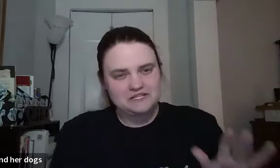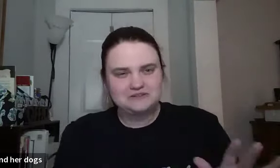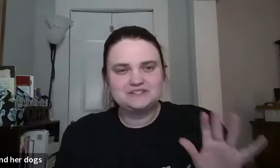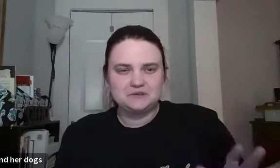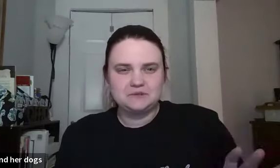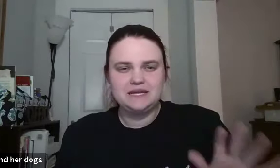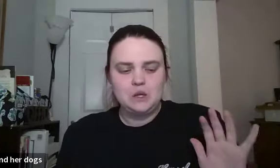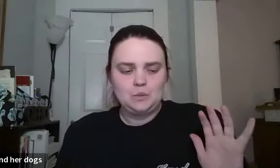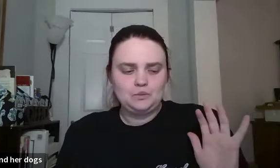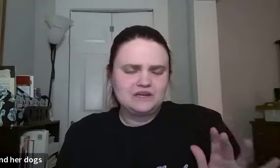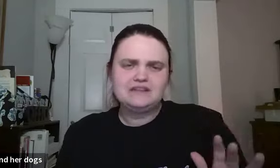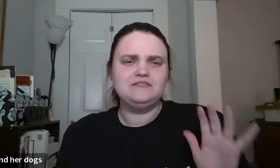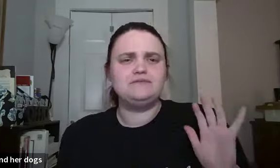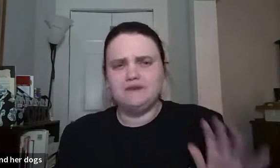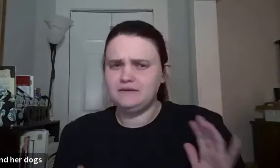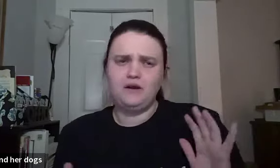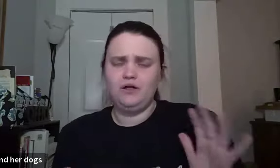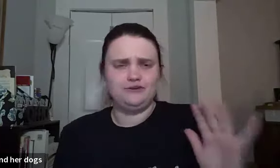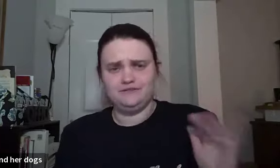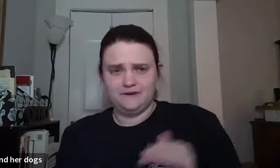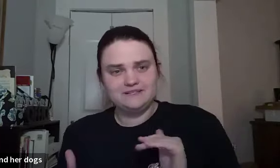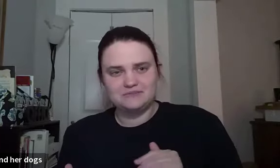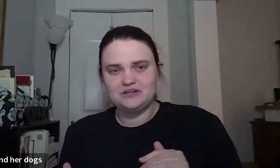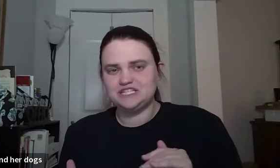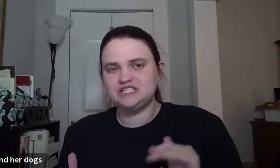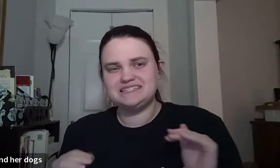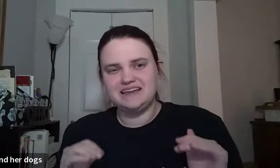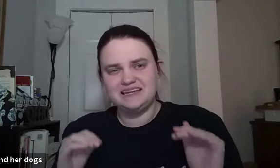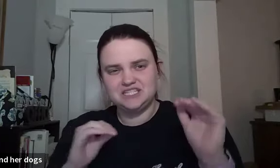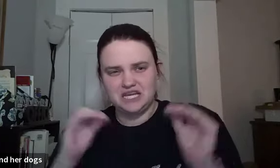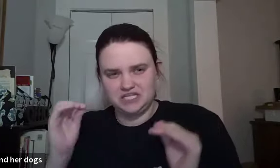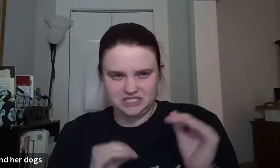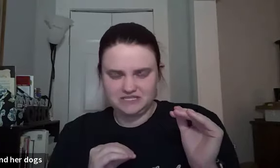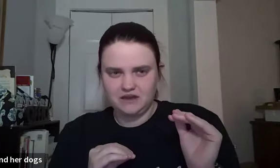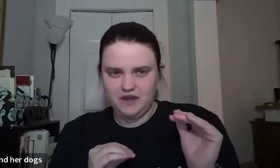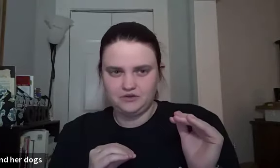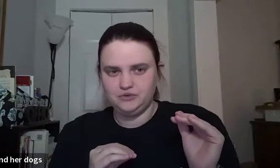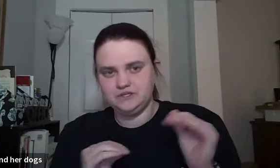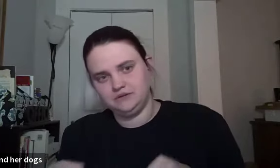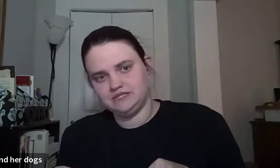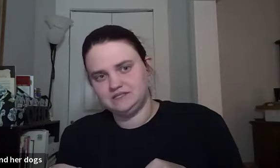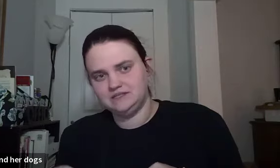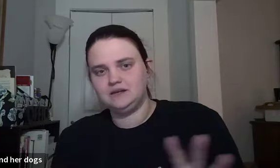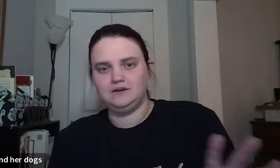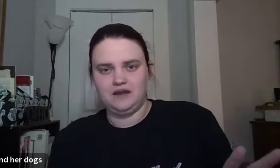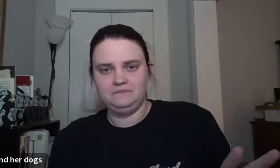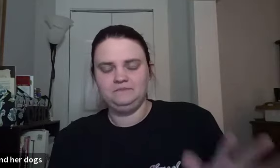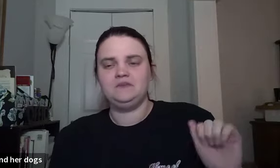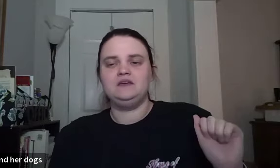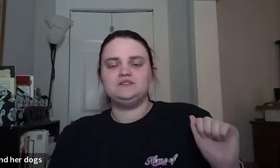you can do it. Really, all 3 are very similar. It's just slight changes of how you would do it. Okay.